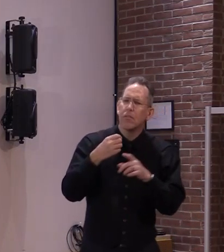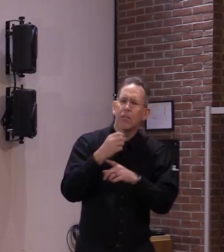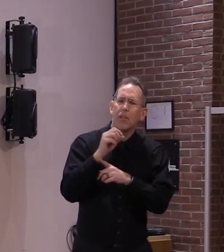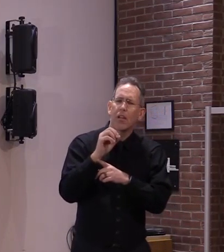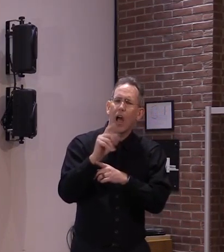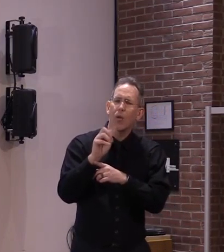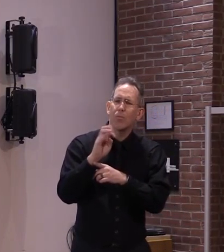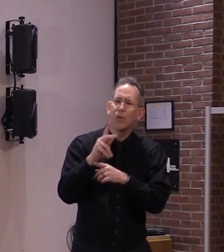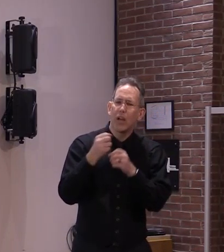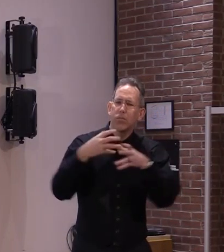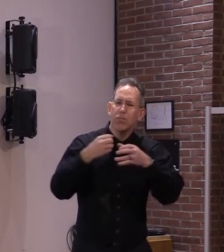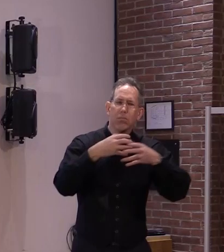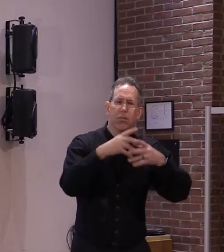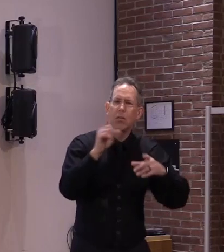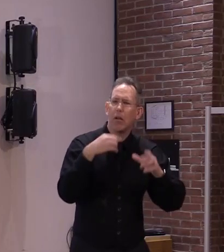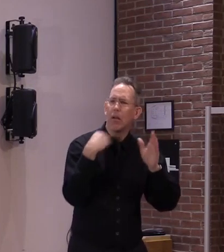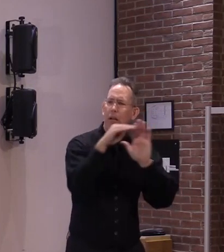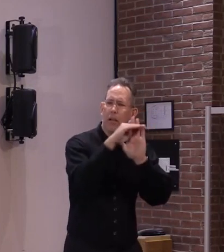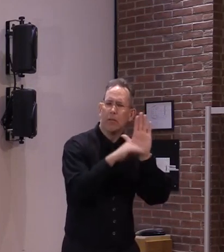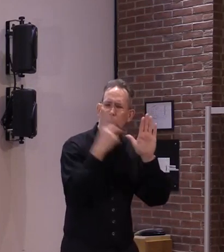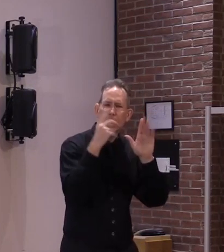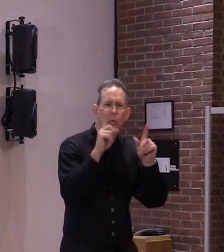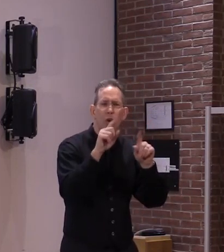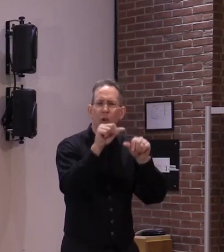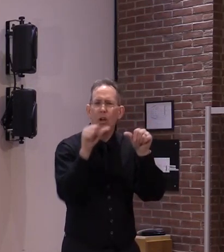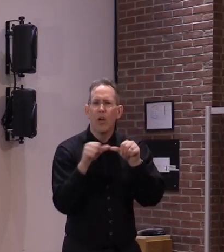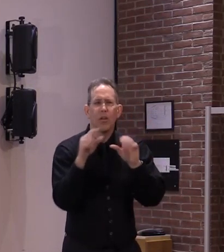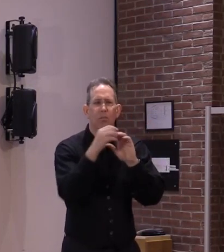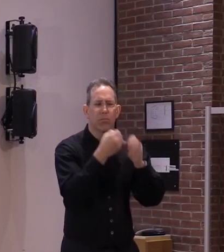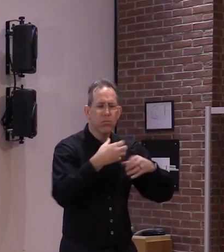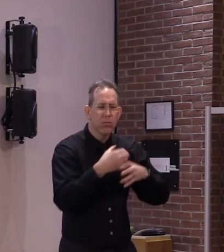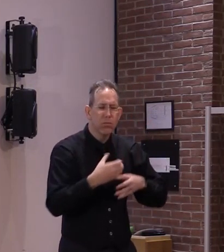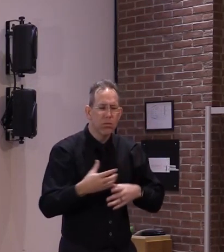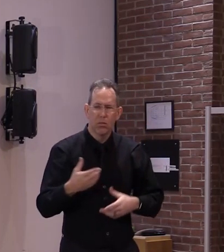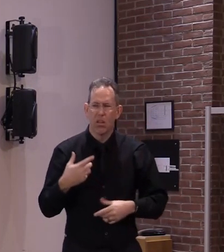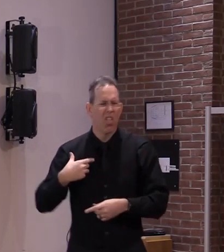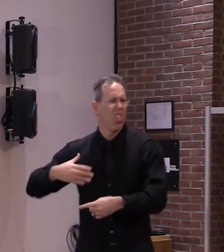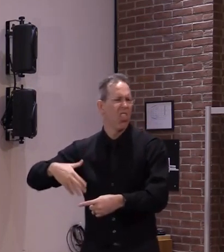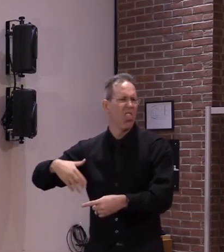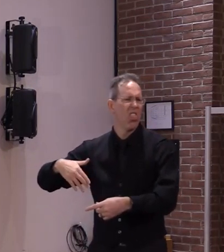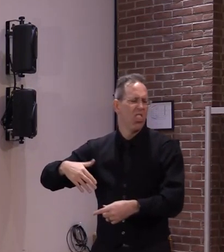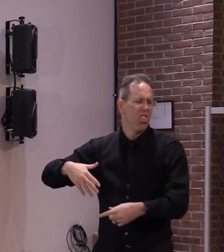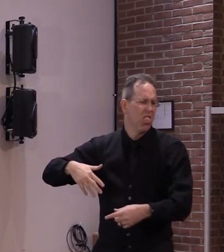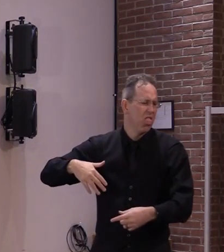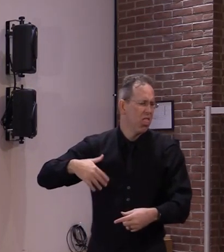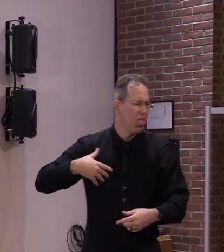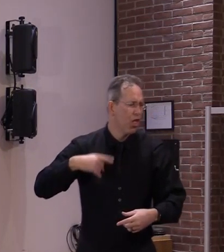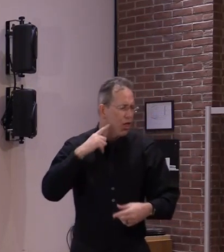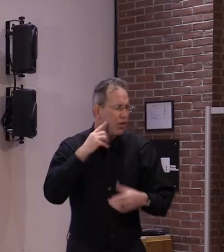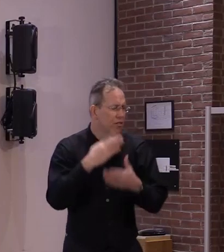are being attributed to funeral services and the activities around those types of events.